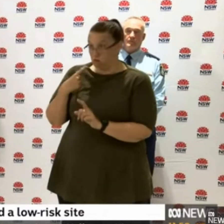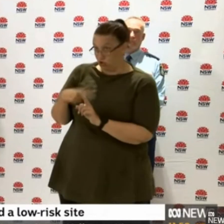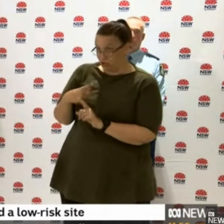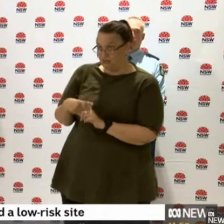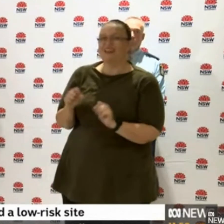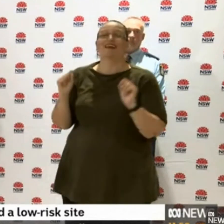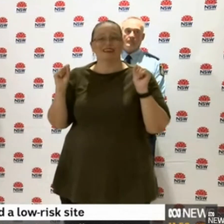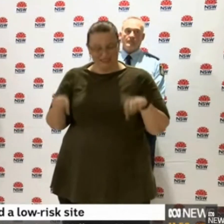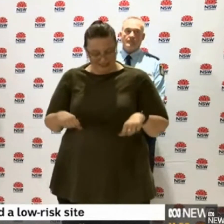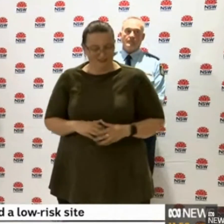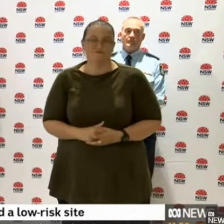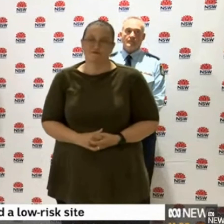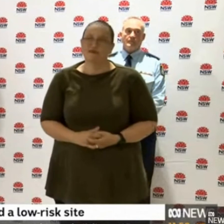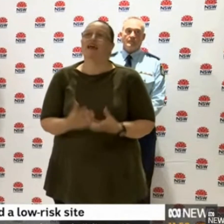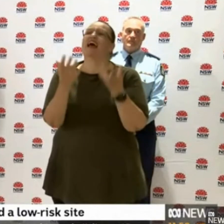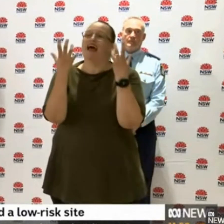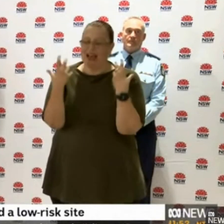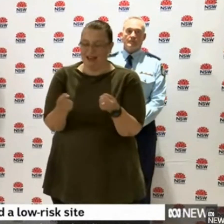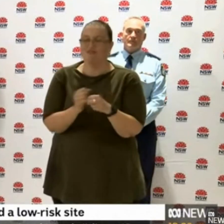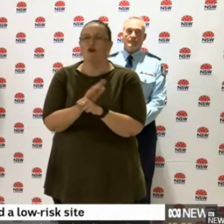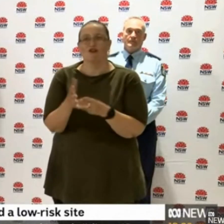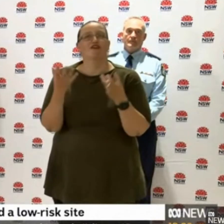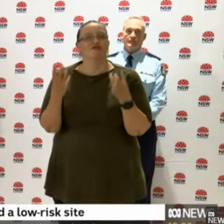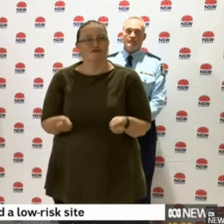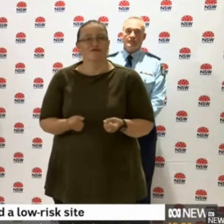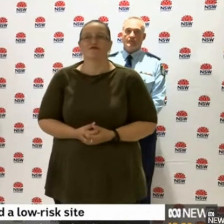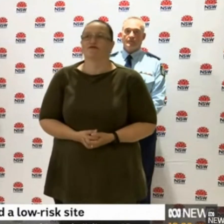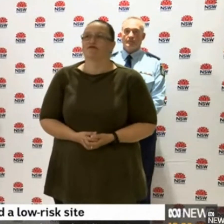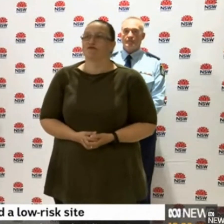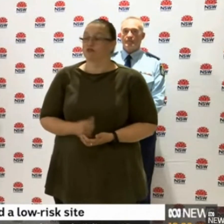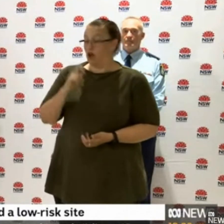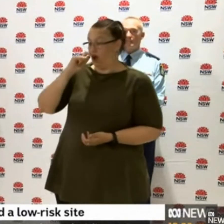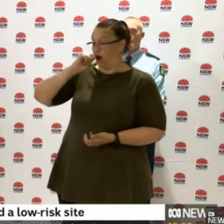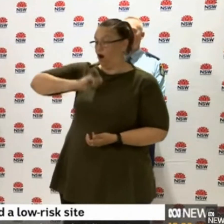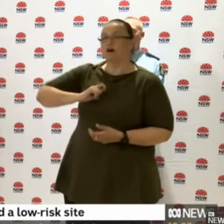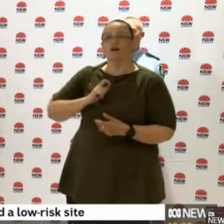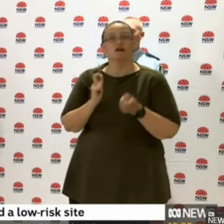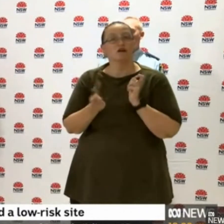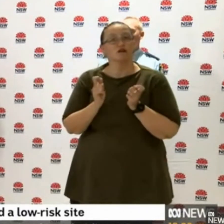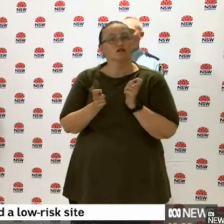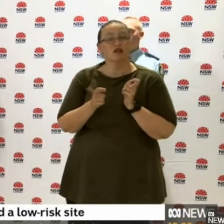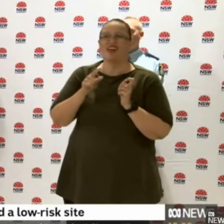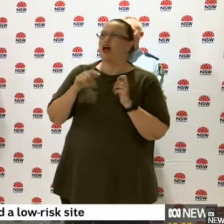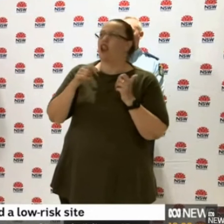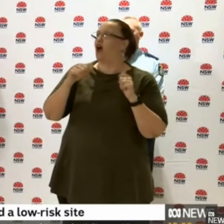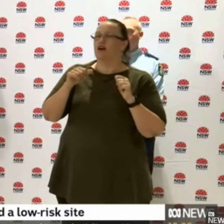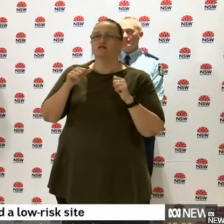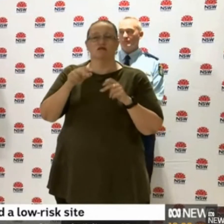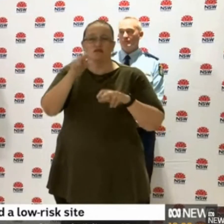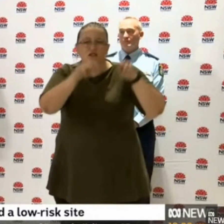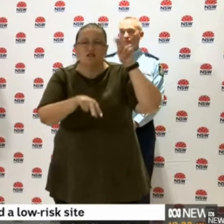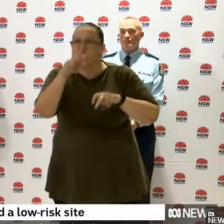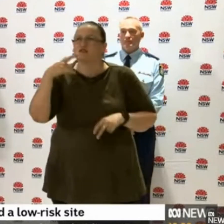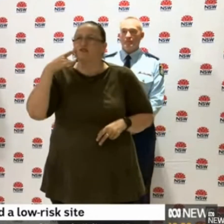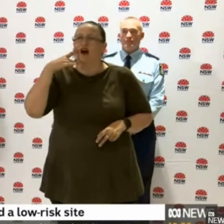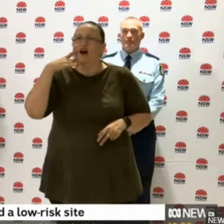That's correct. So the nose and throat swab, so just to let you know that the salivary testing is done as a screening